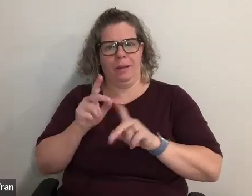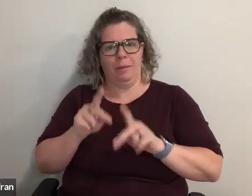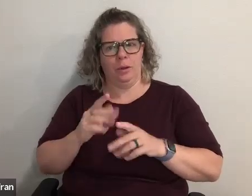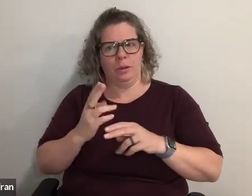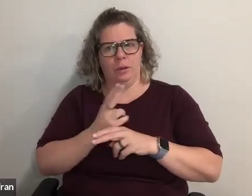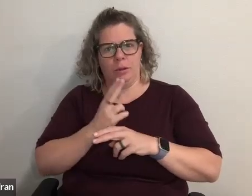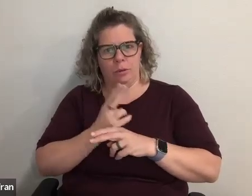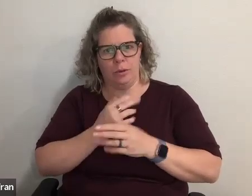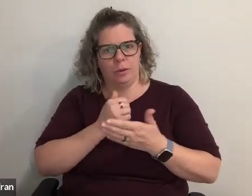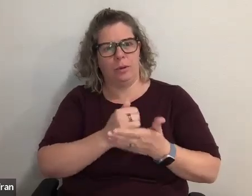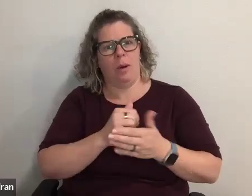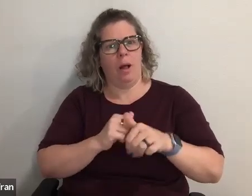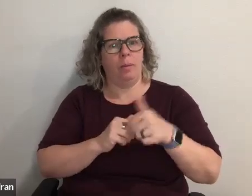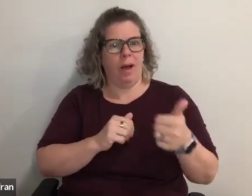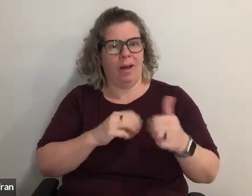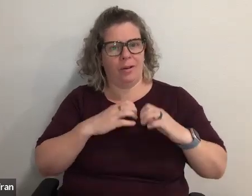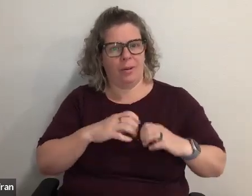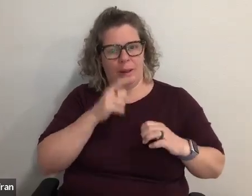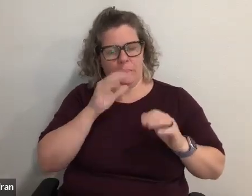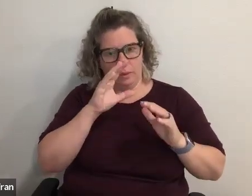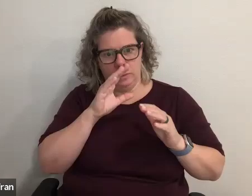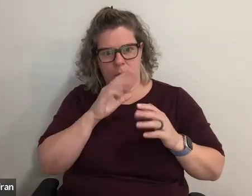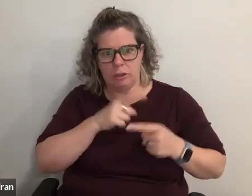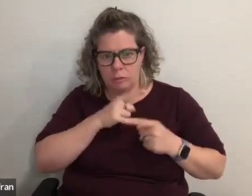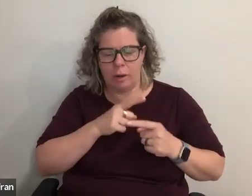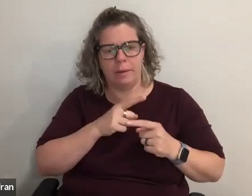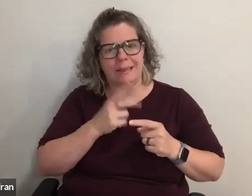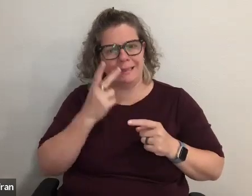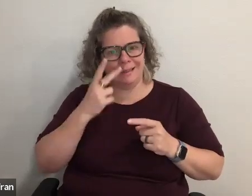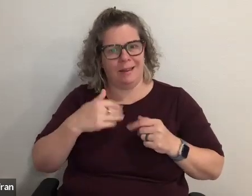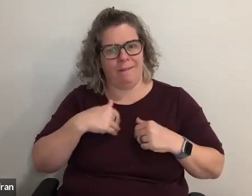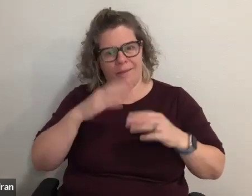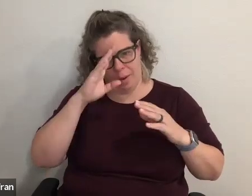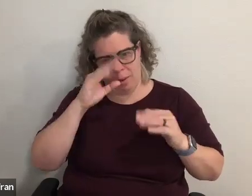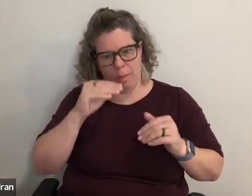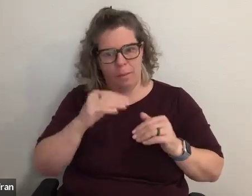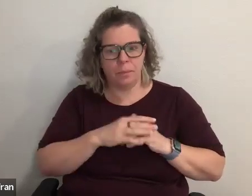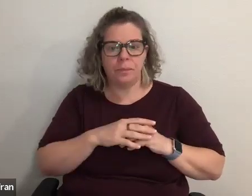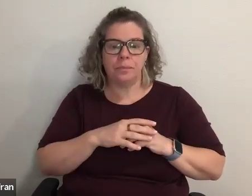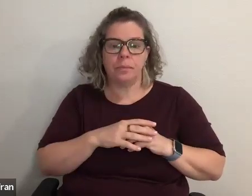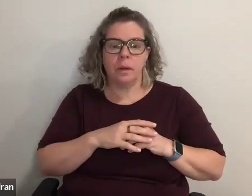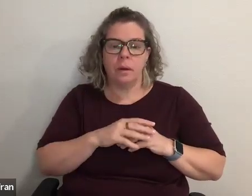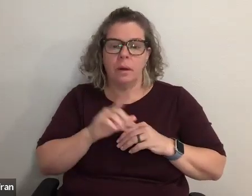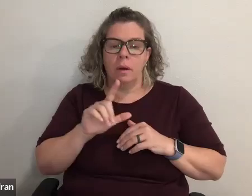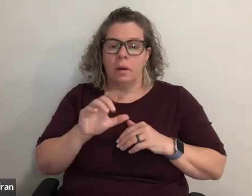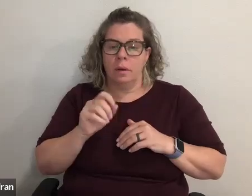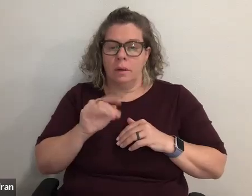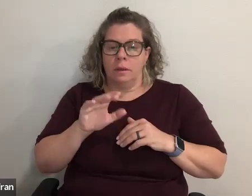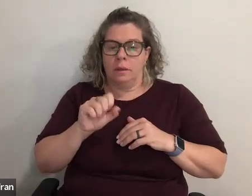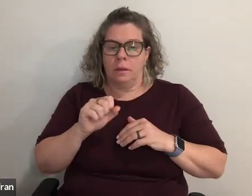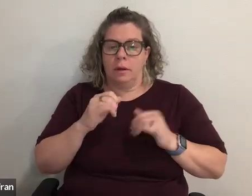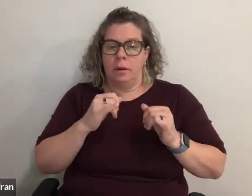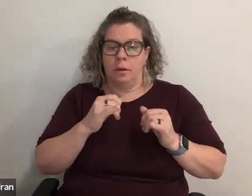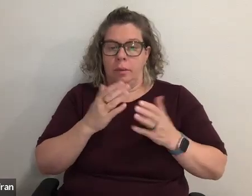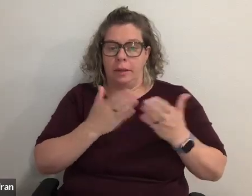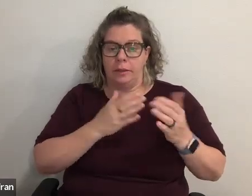instill hope into clients who are struggling. In terms of kind of logistics of the program, we serve